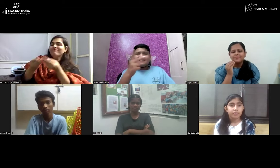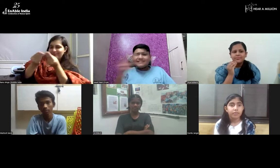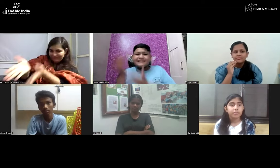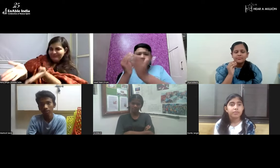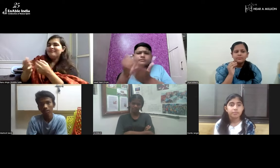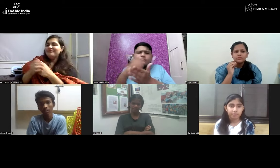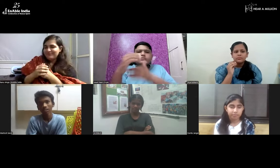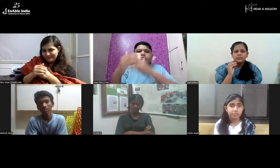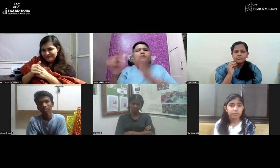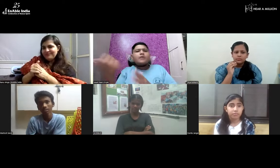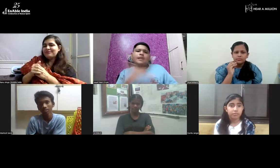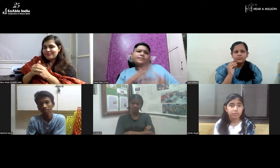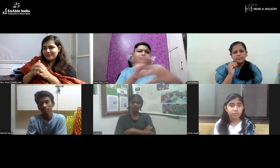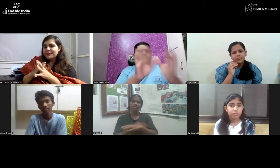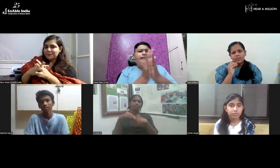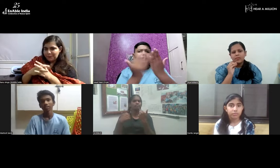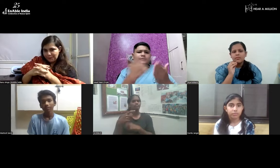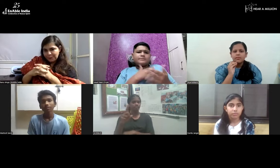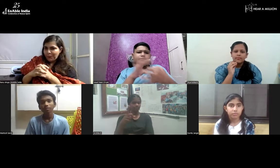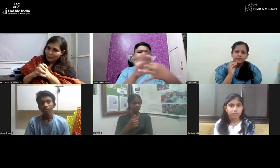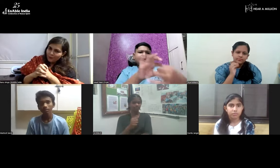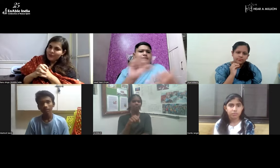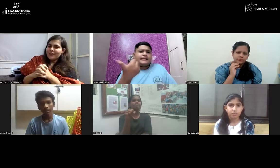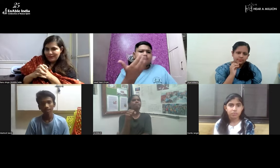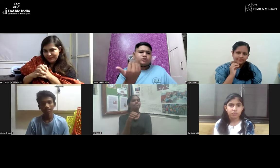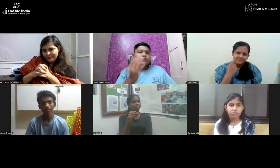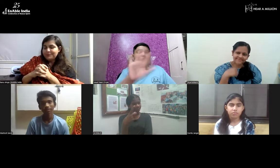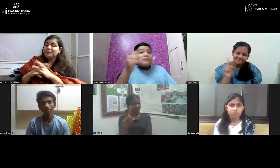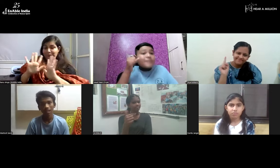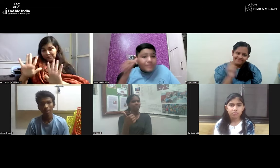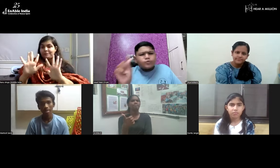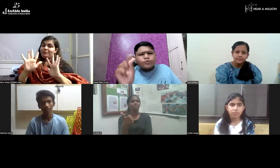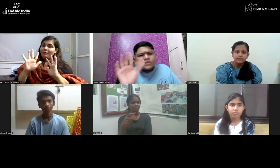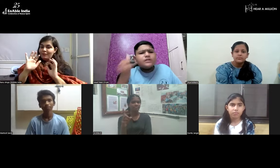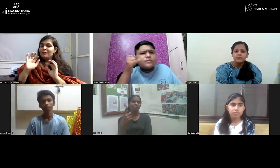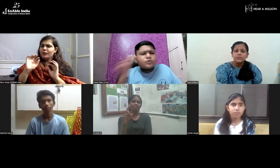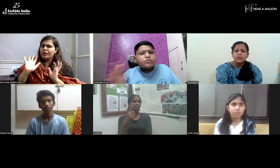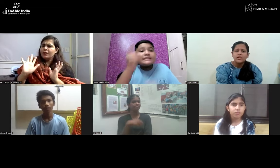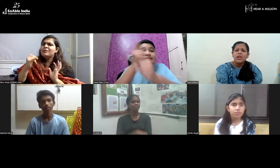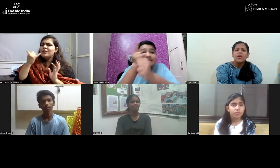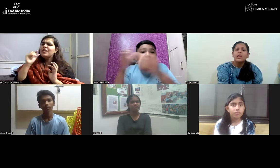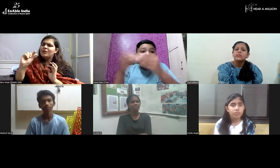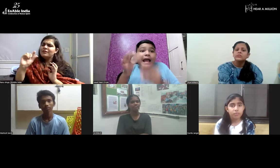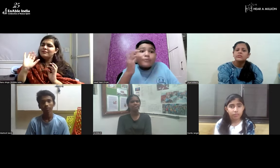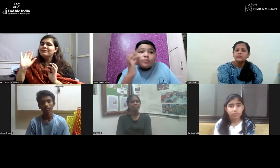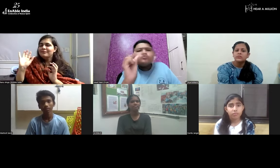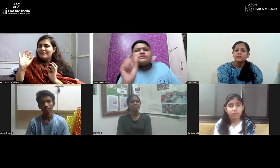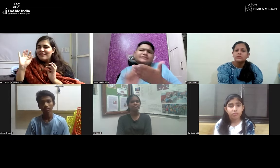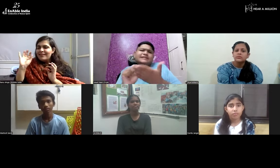molestation. And if a person keeps repeatedly doing that, so that person needs to be punished.